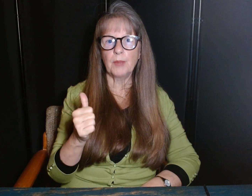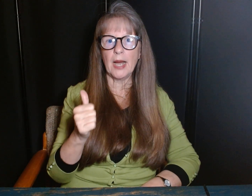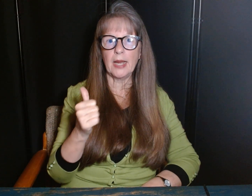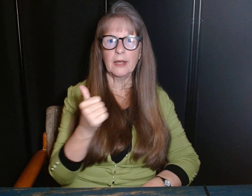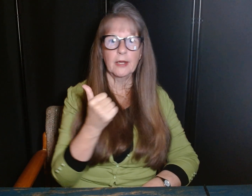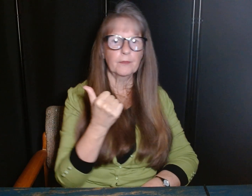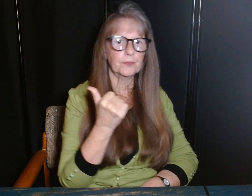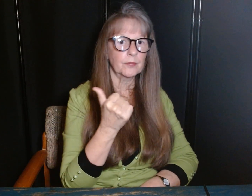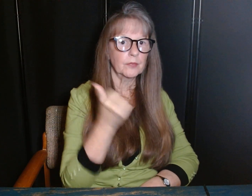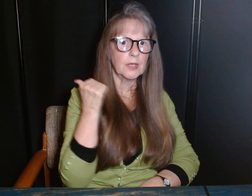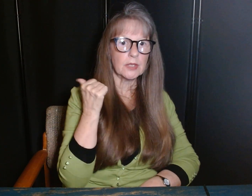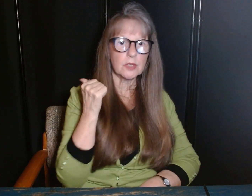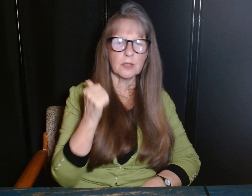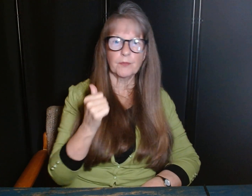by this.